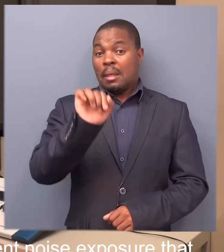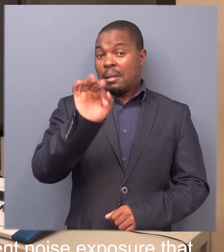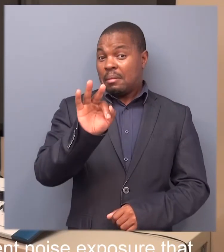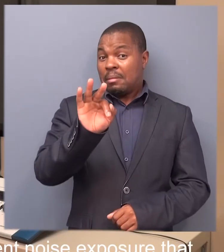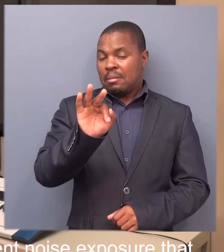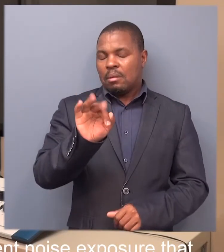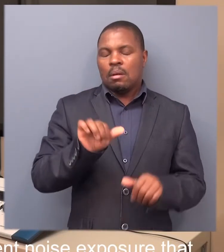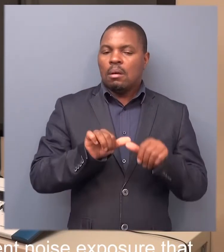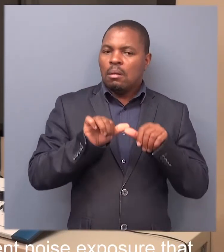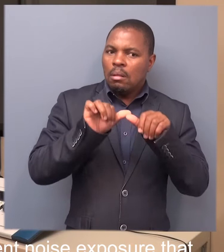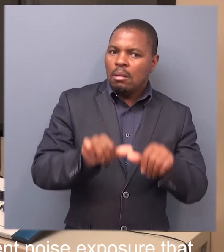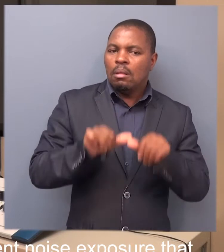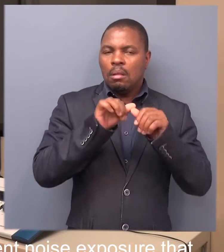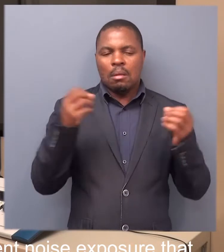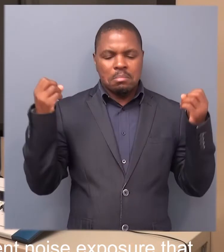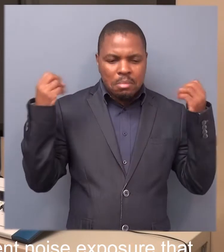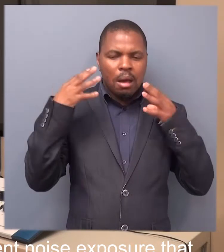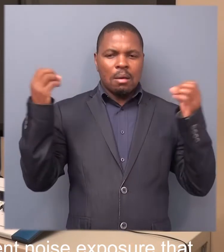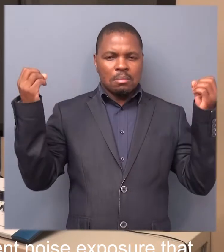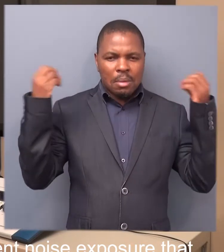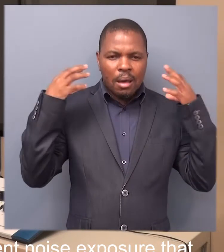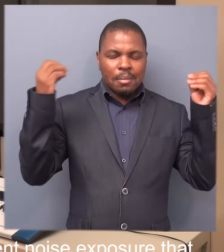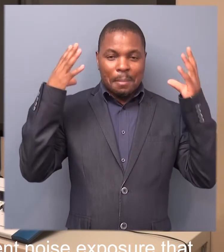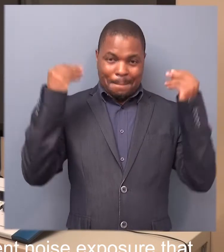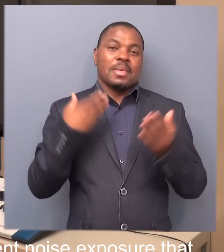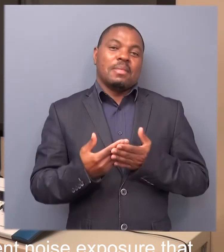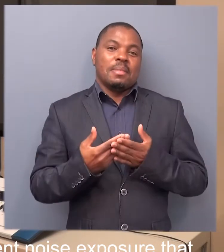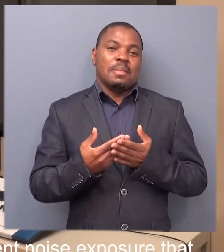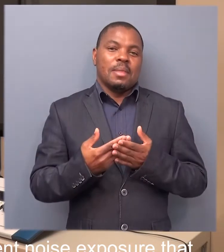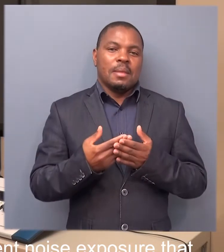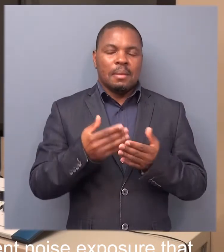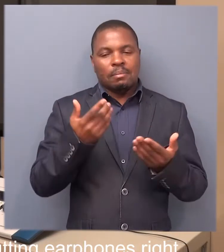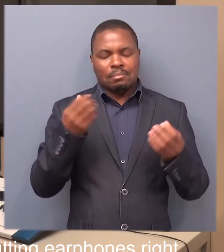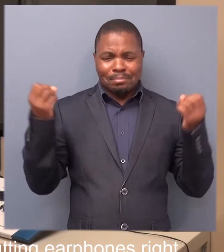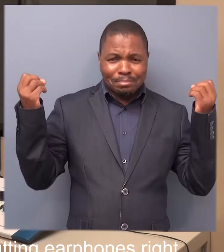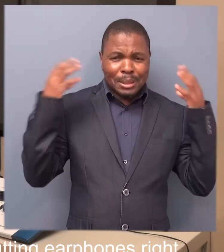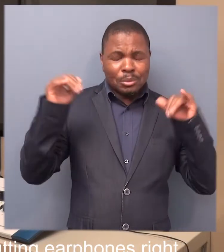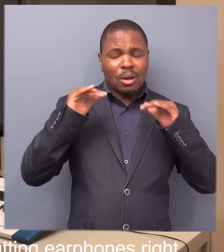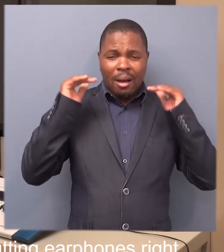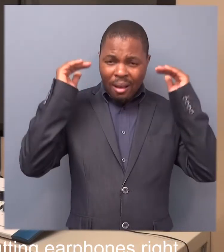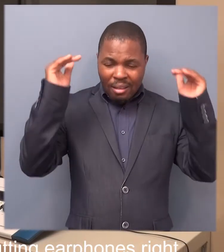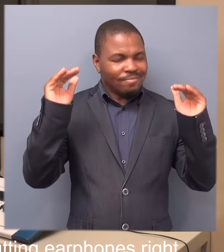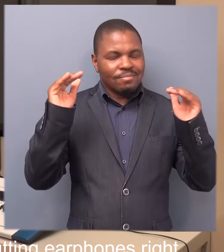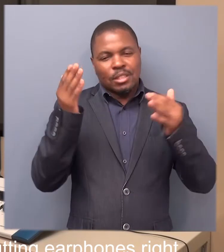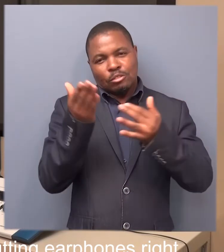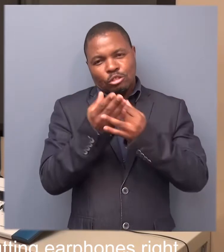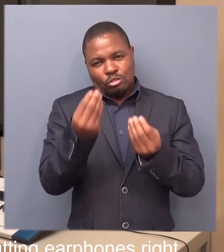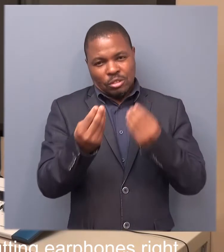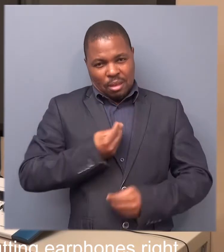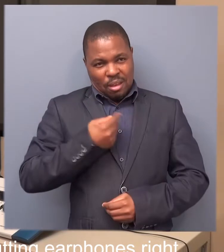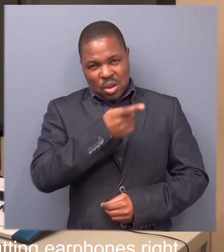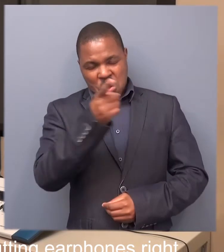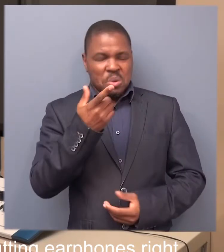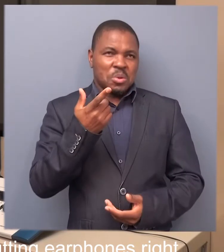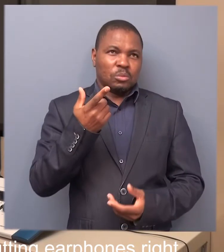have consistent noise exposure, that can cause a hearing loss. So we shouldn't listen to music too loud, teenagers shouldn't be